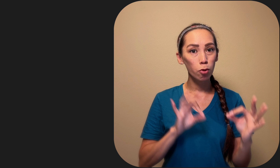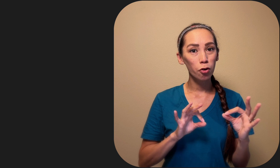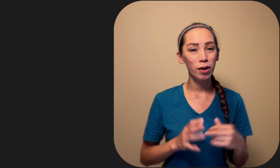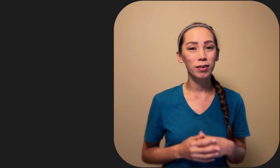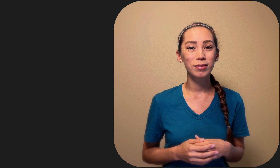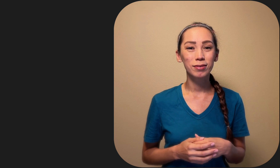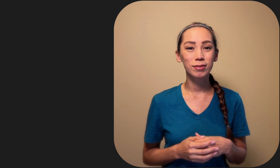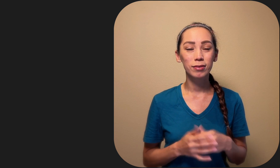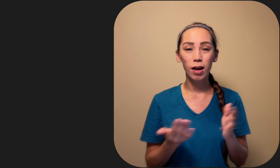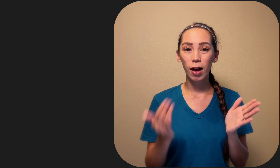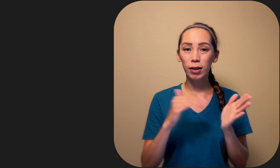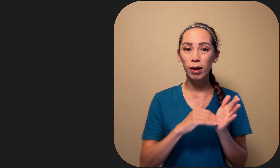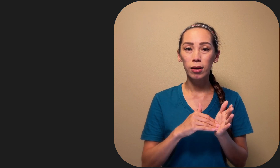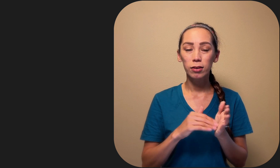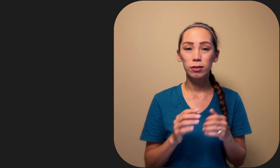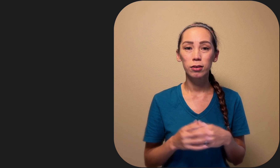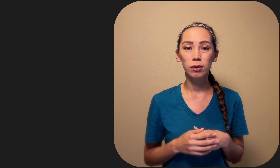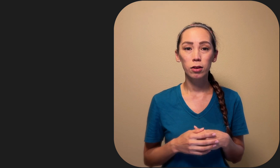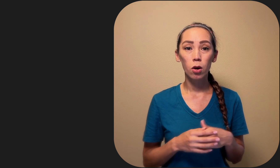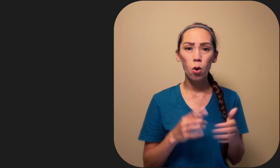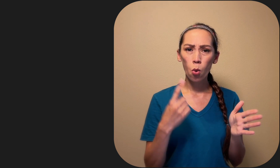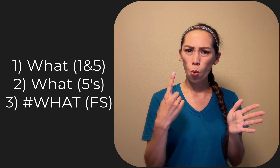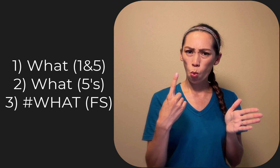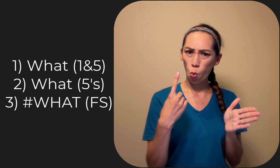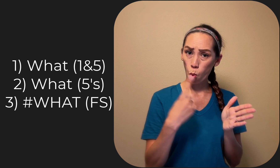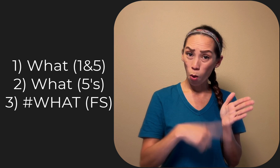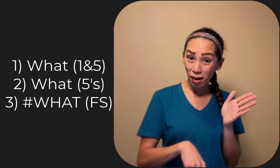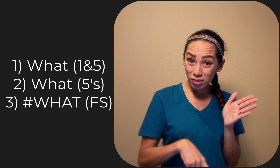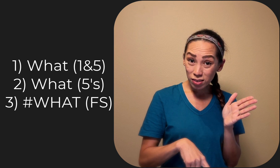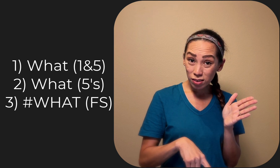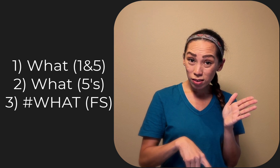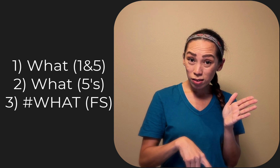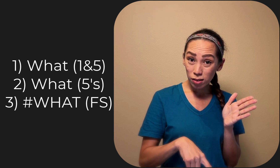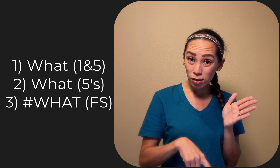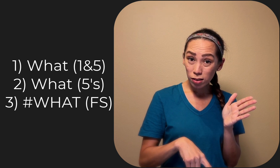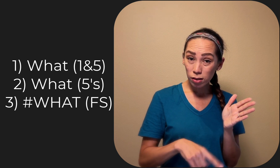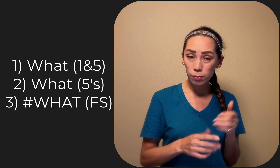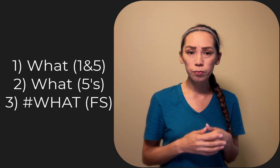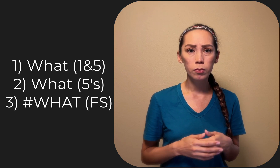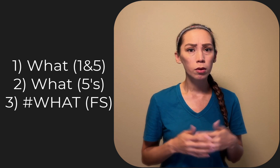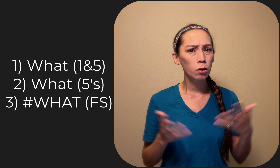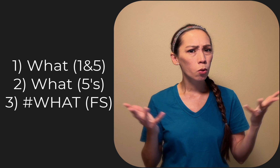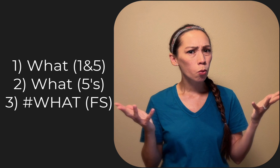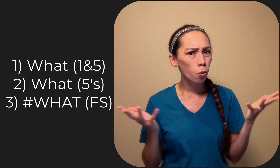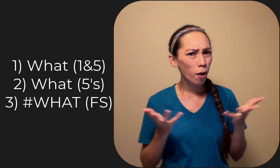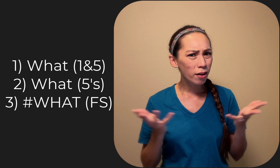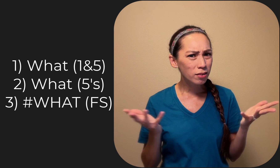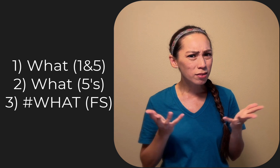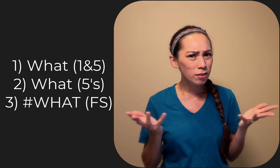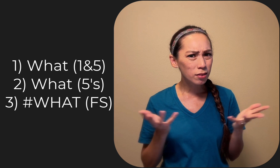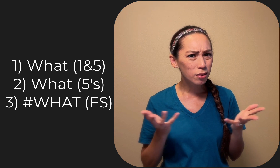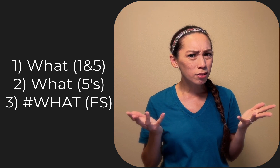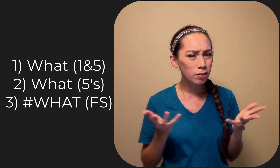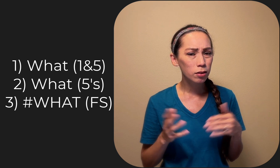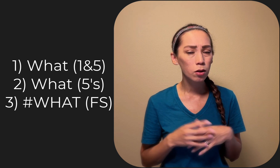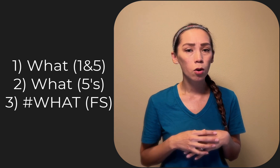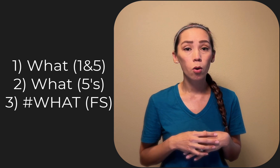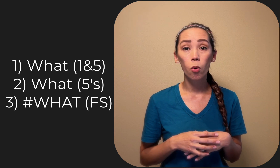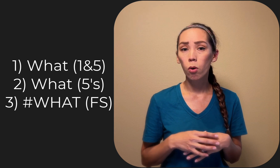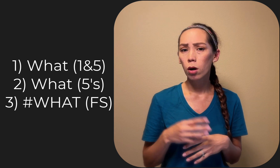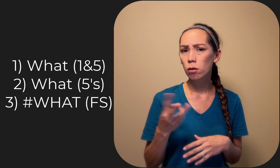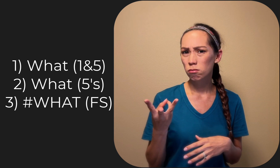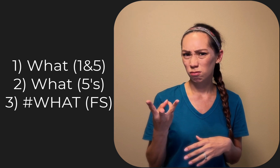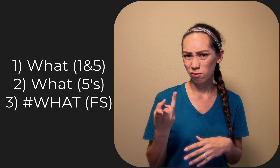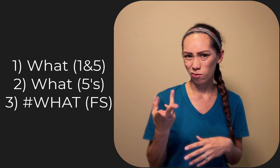Perfect. Now let's do that again. What with the one hand shape, what with the five, or